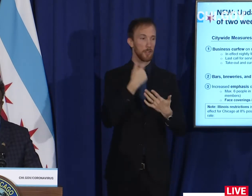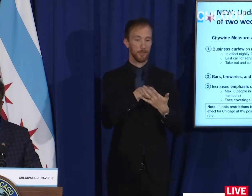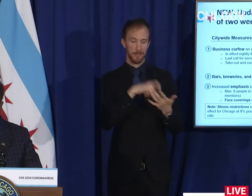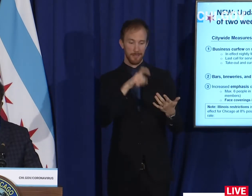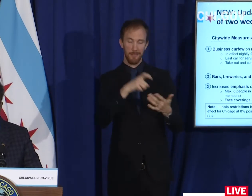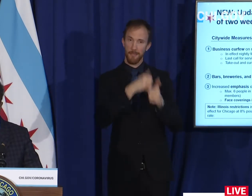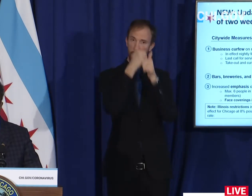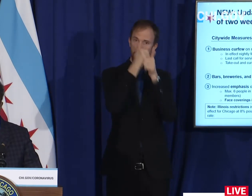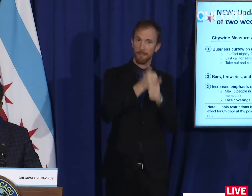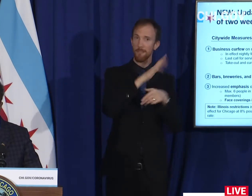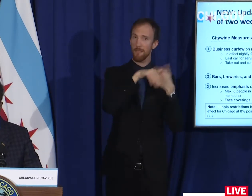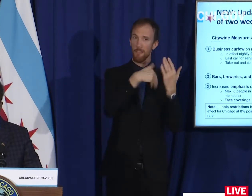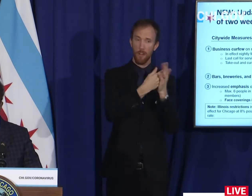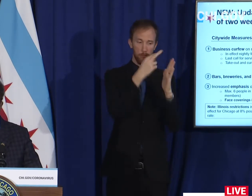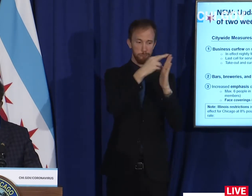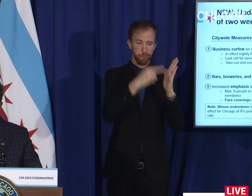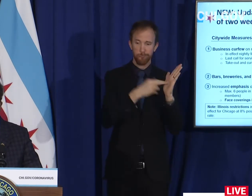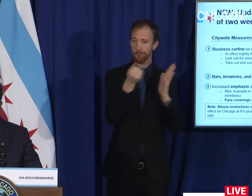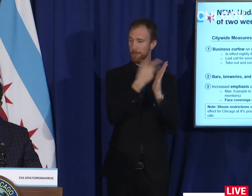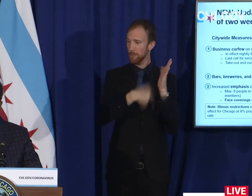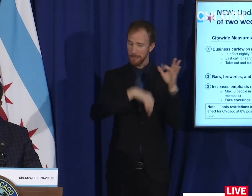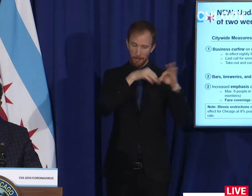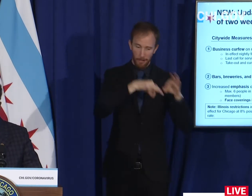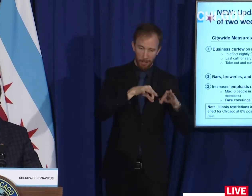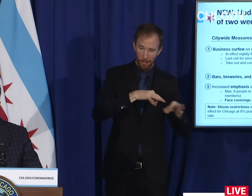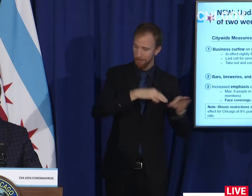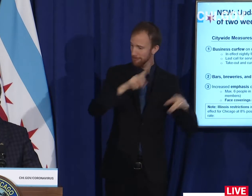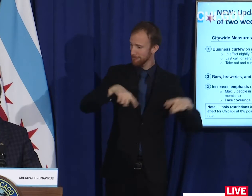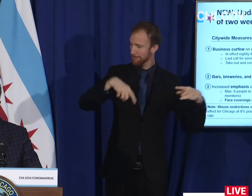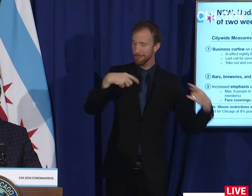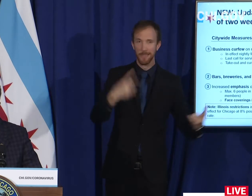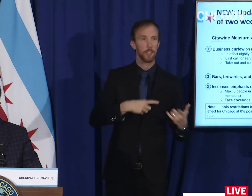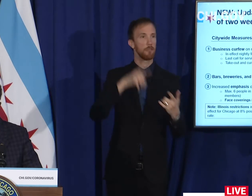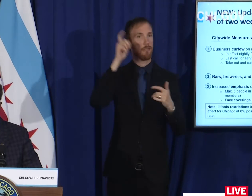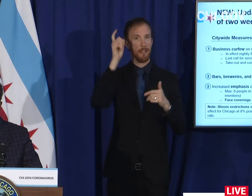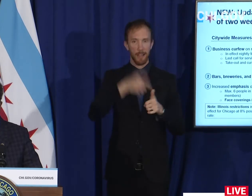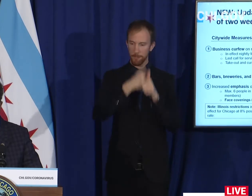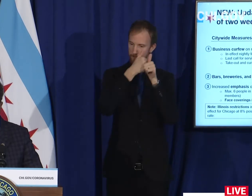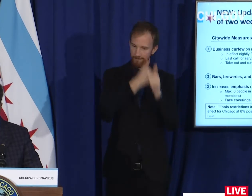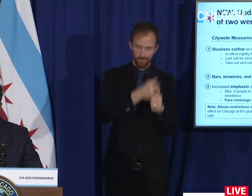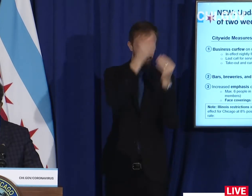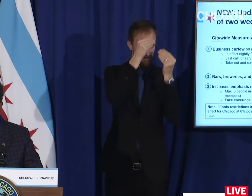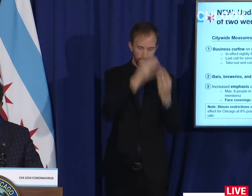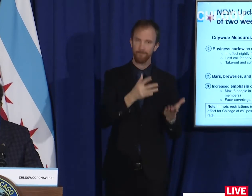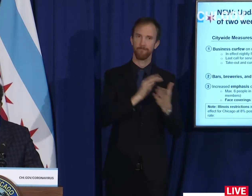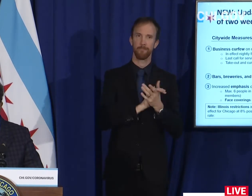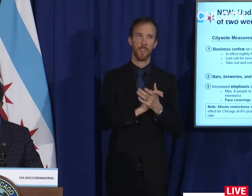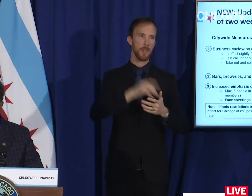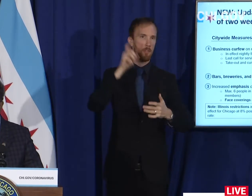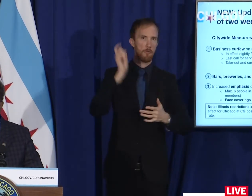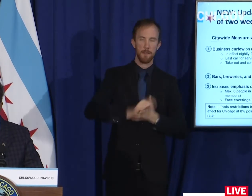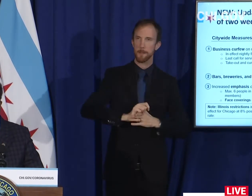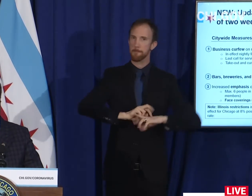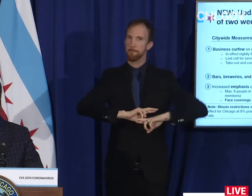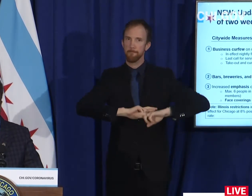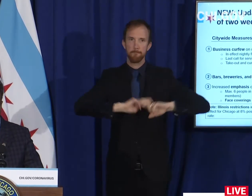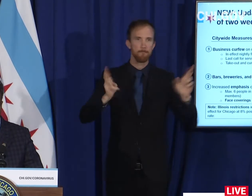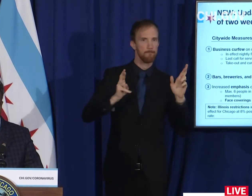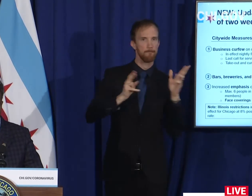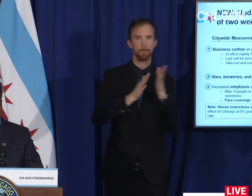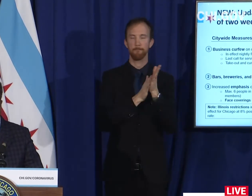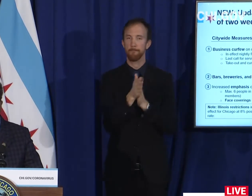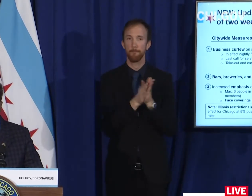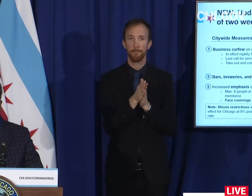about since March. We have to remain vigilant. COVID-19 has not gone